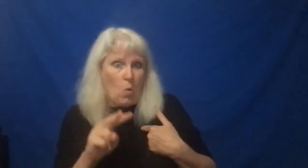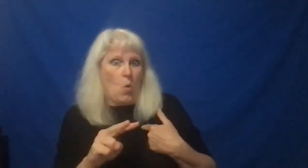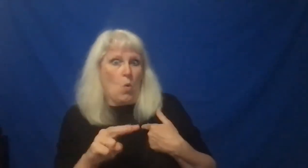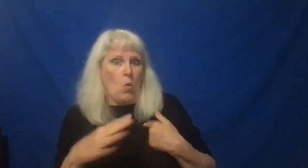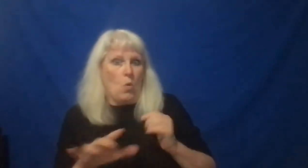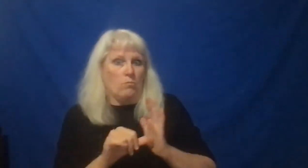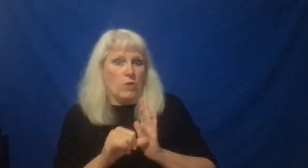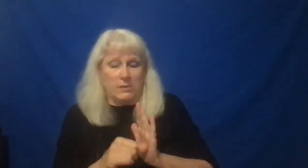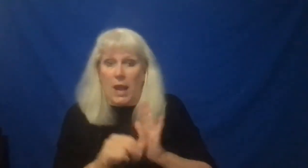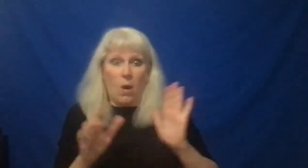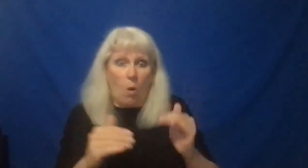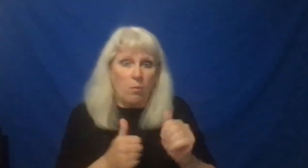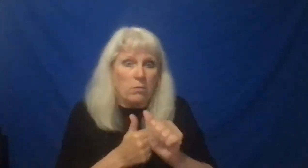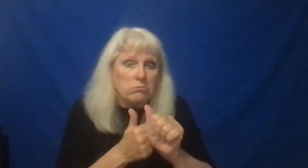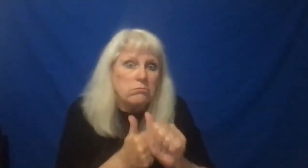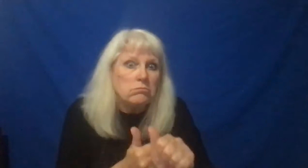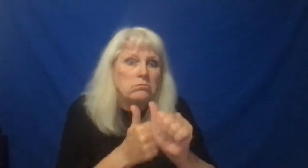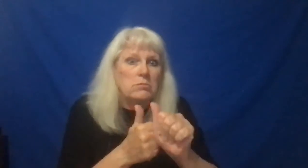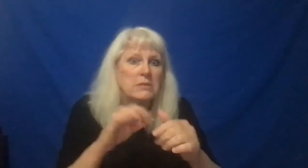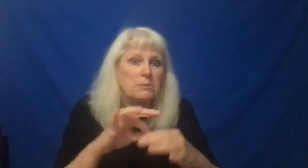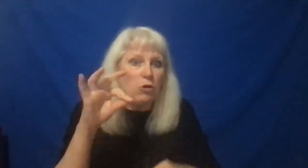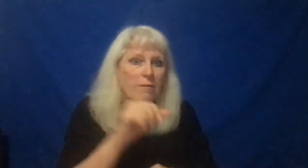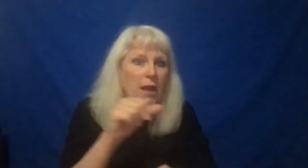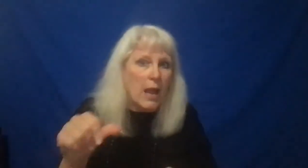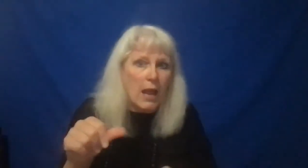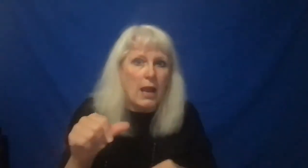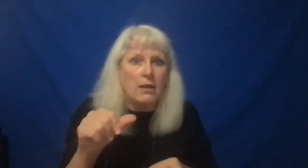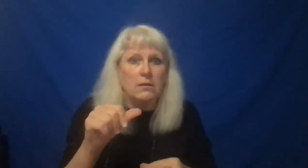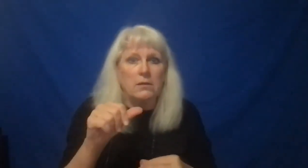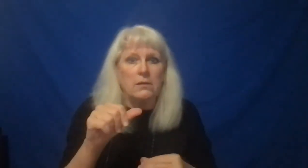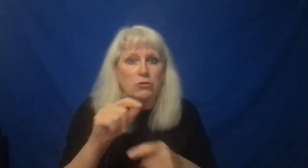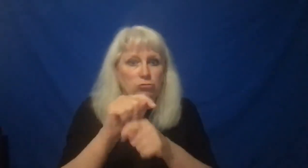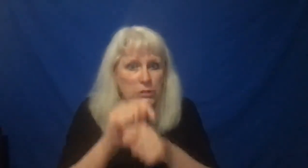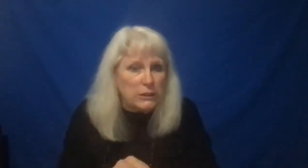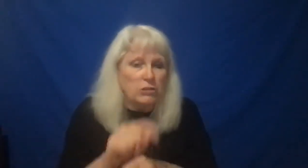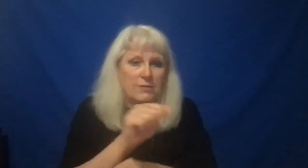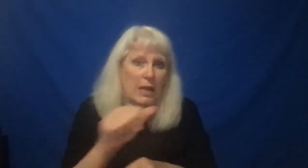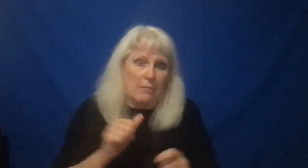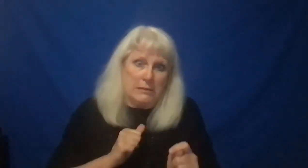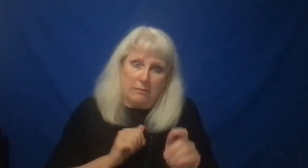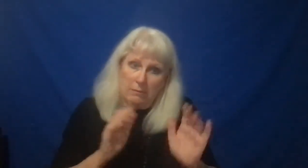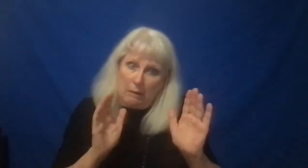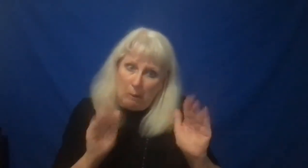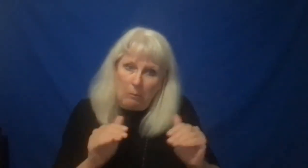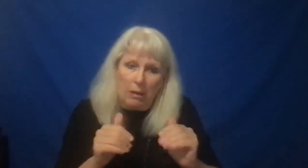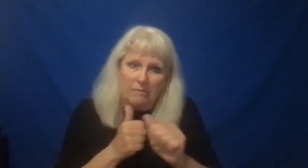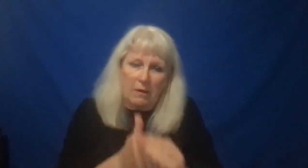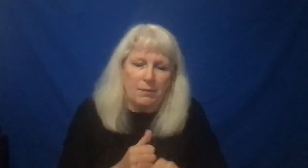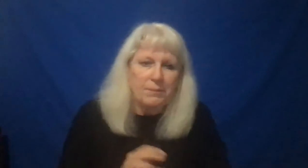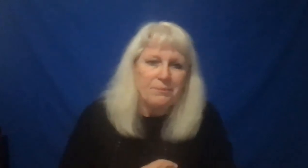faithful to that as a board member of the class, as a Class A trustee. One of the things that is very impressive to